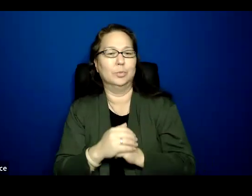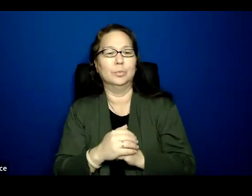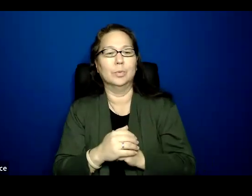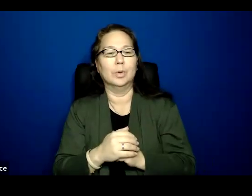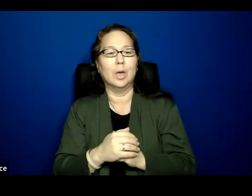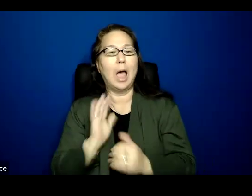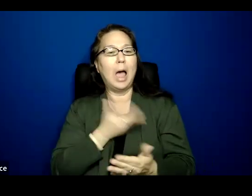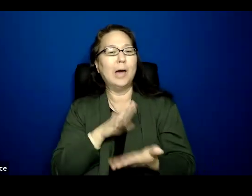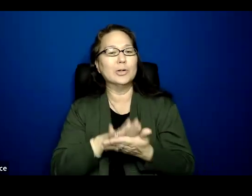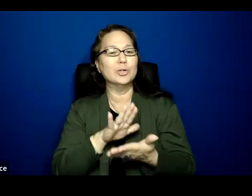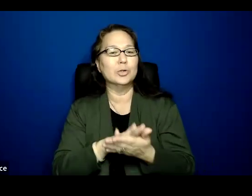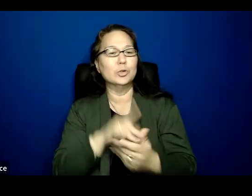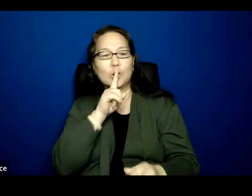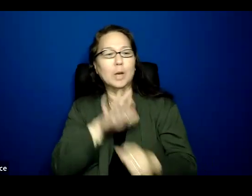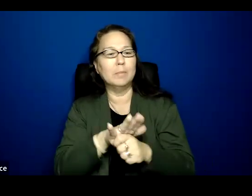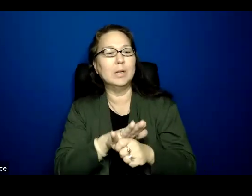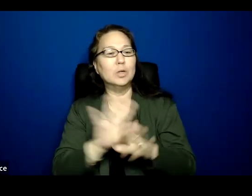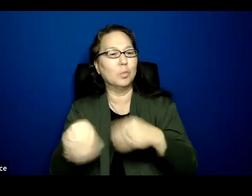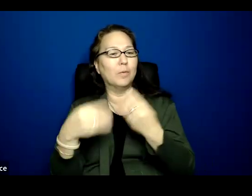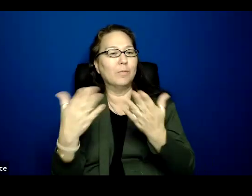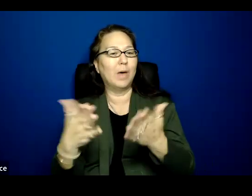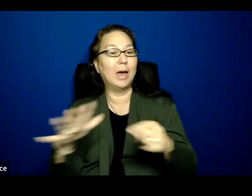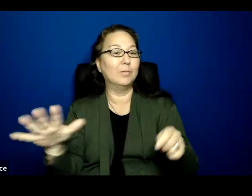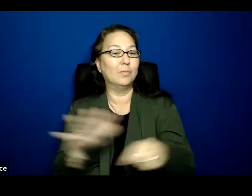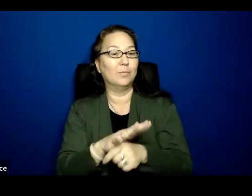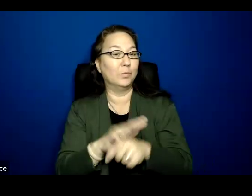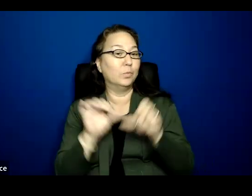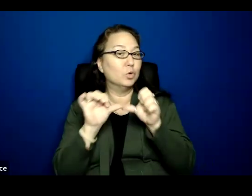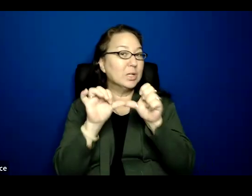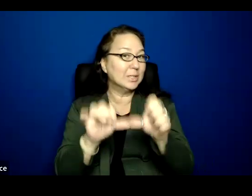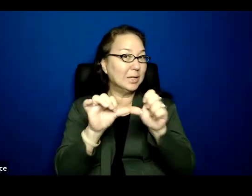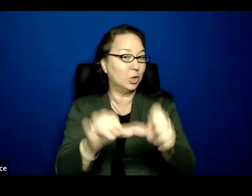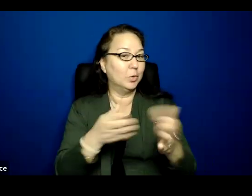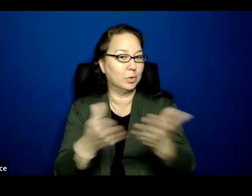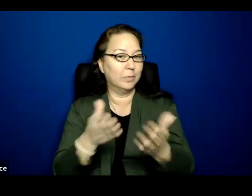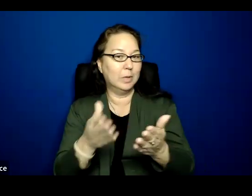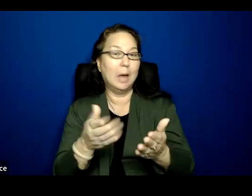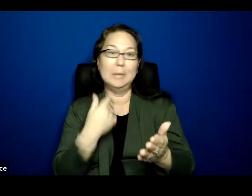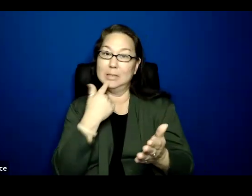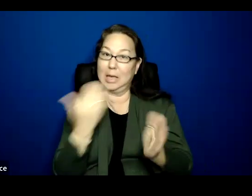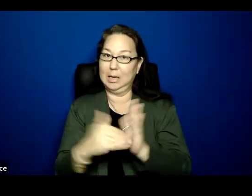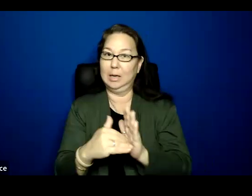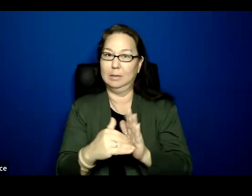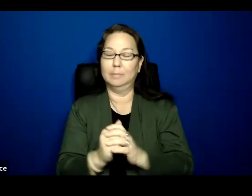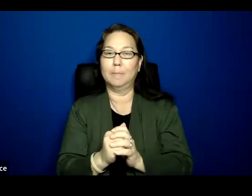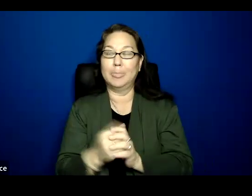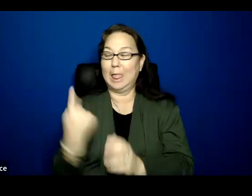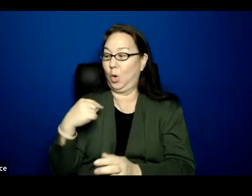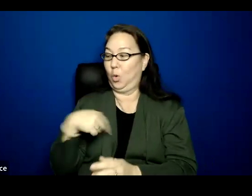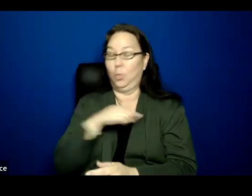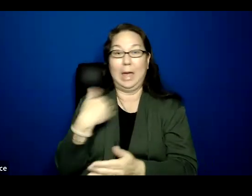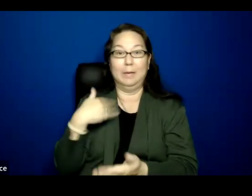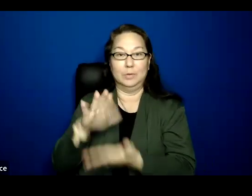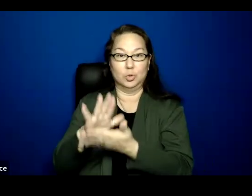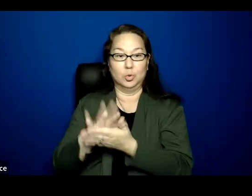full continuum of services. I'm going to say that again because it's important for us to hold on to this, that our schools and our leaders and